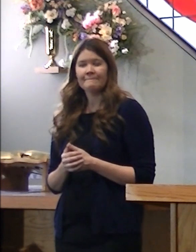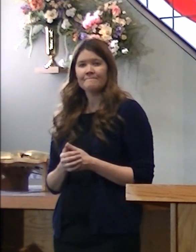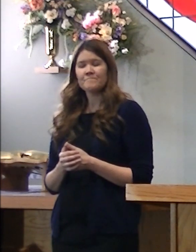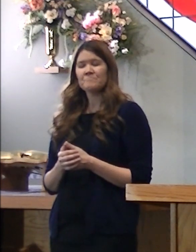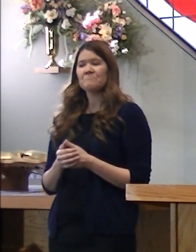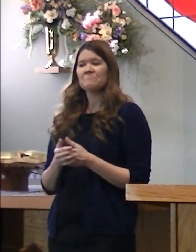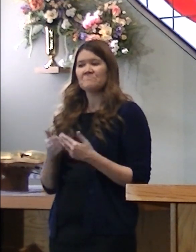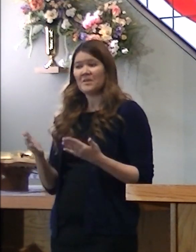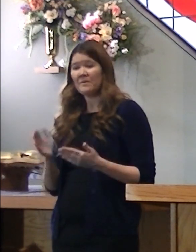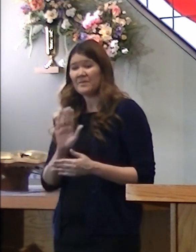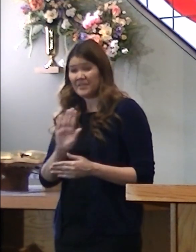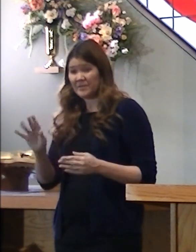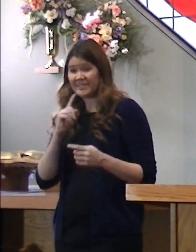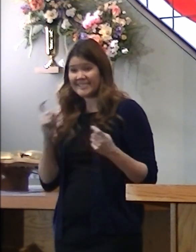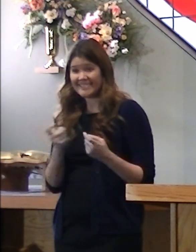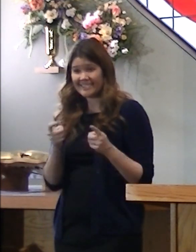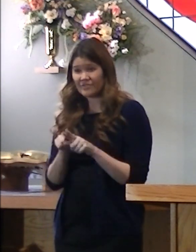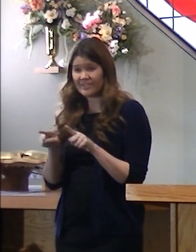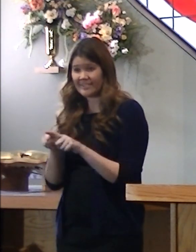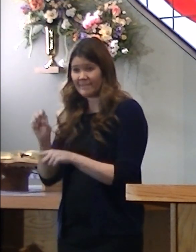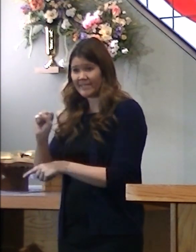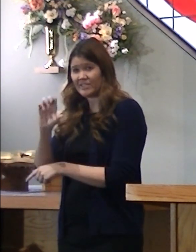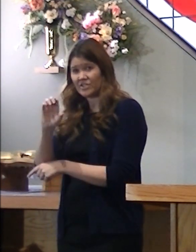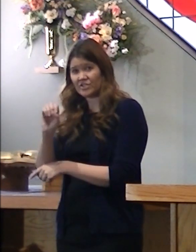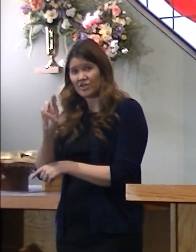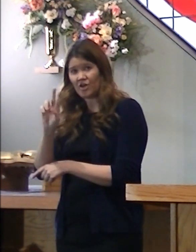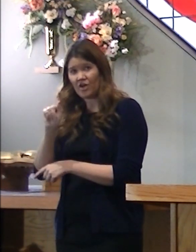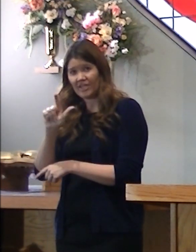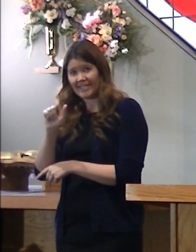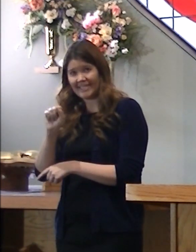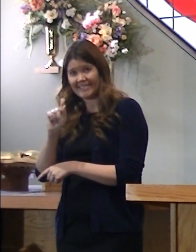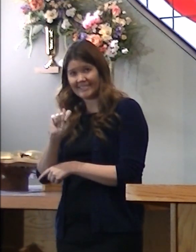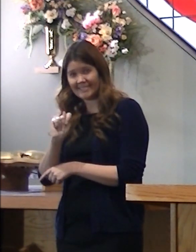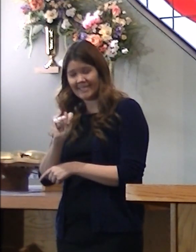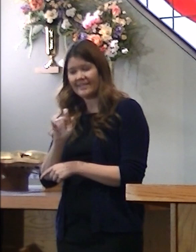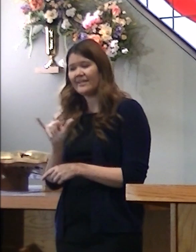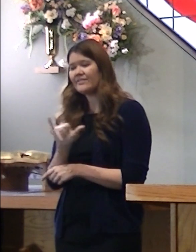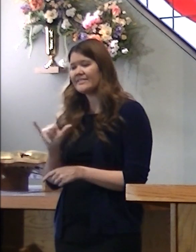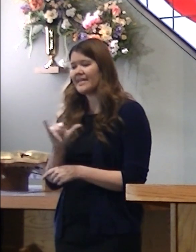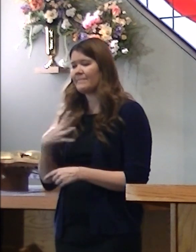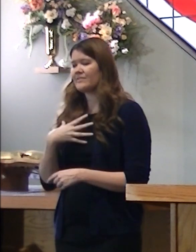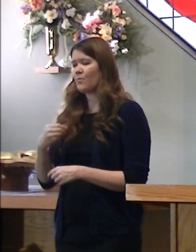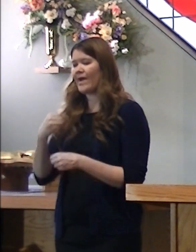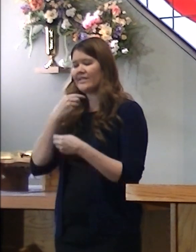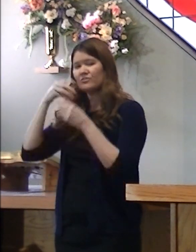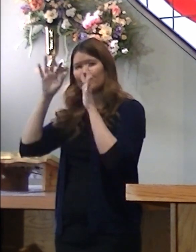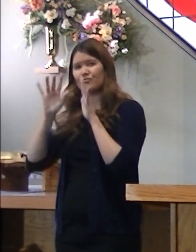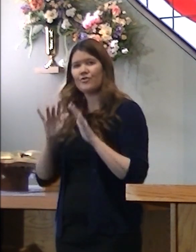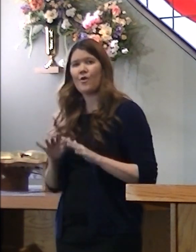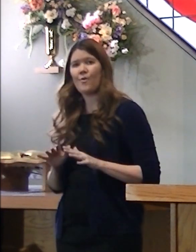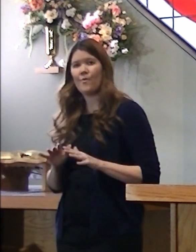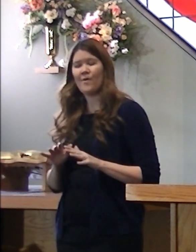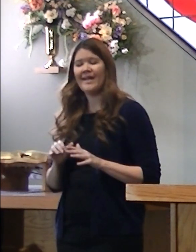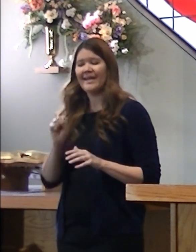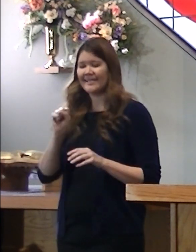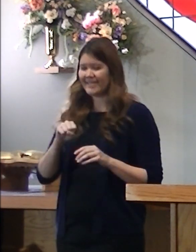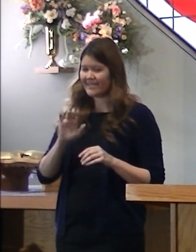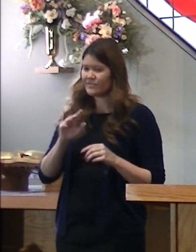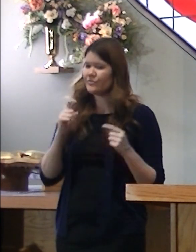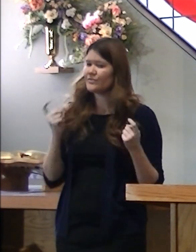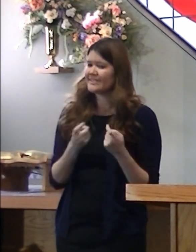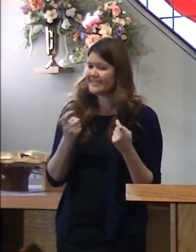Though your sins are like scarlet, they shall be as white as snow. And though they are as red as